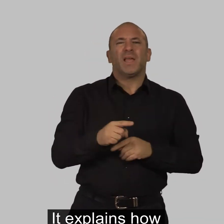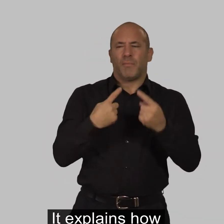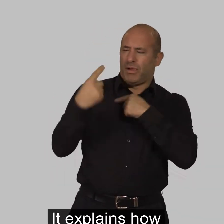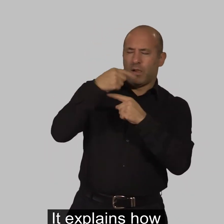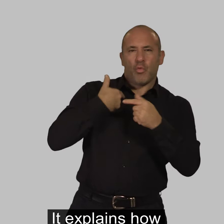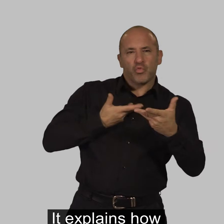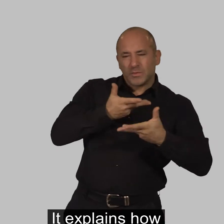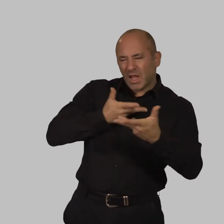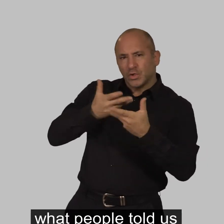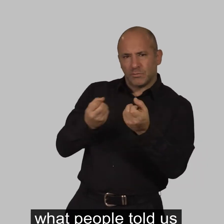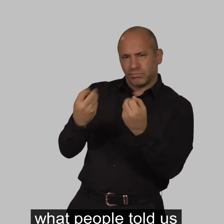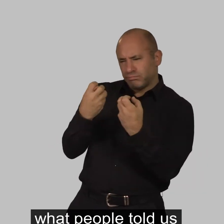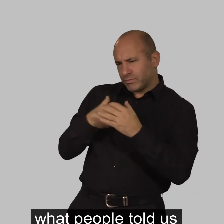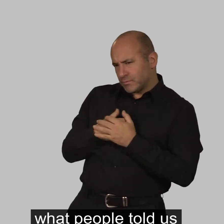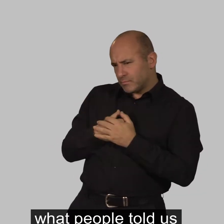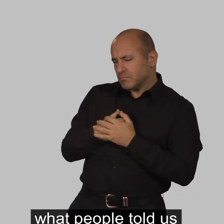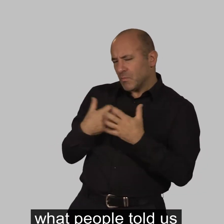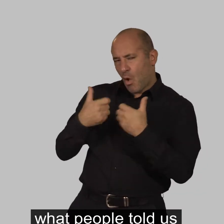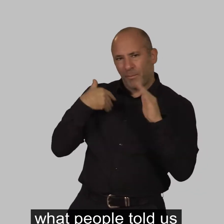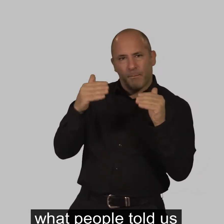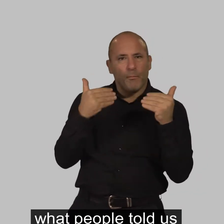taken forward what people told us in the consultation.